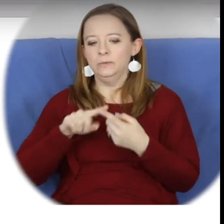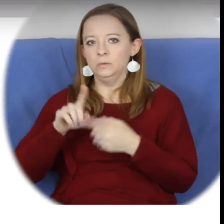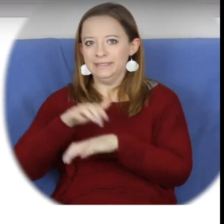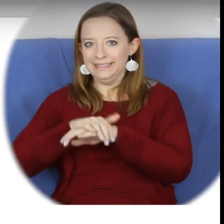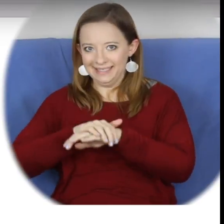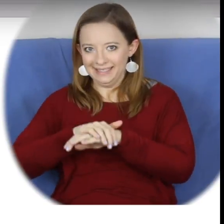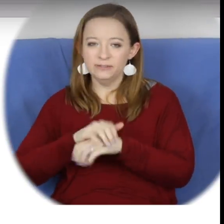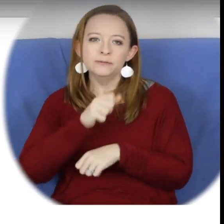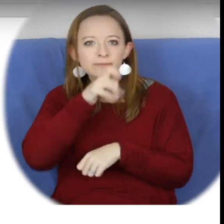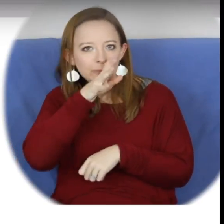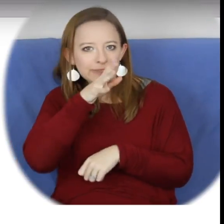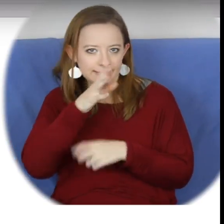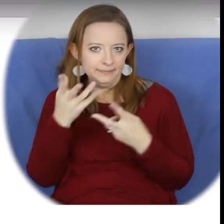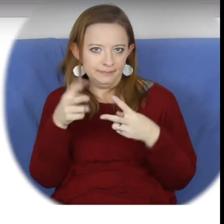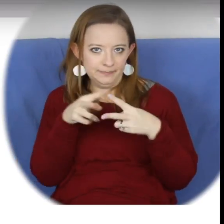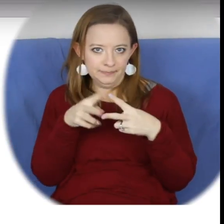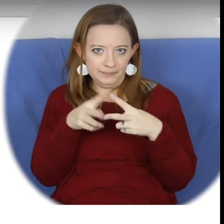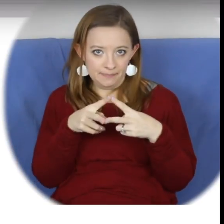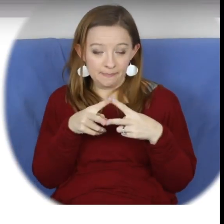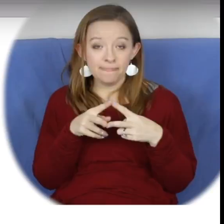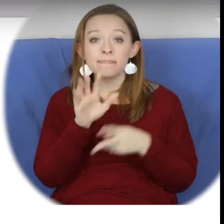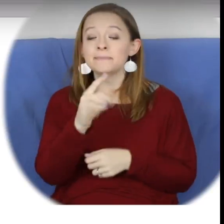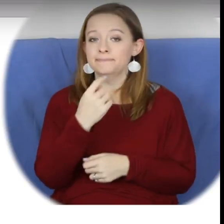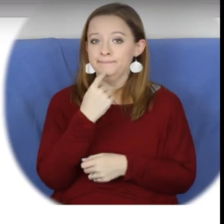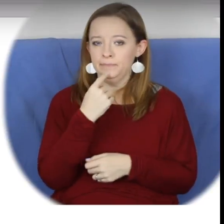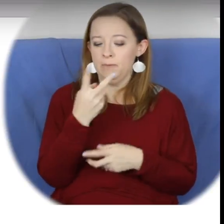ASL interpreting, and then one is ASL to English voicing.